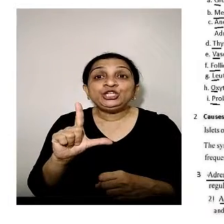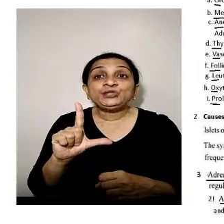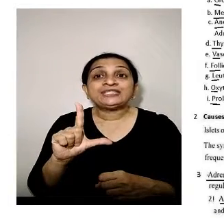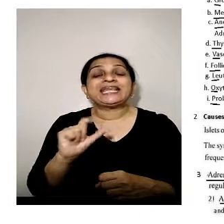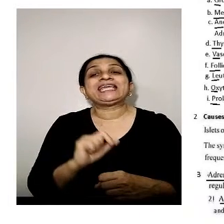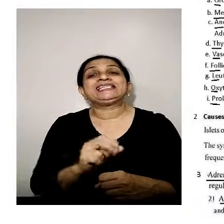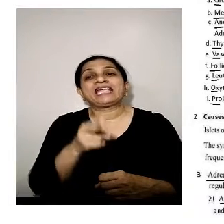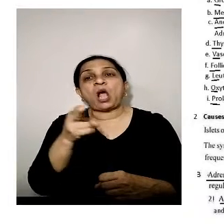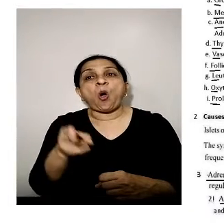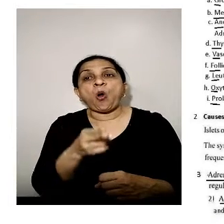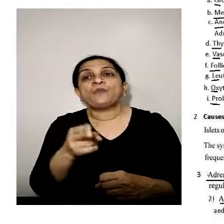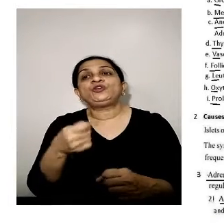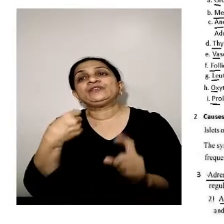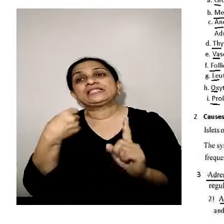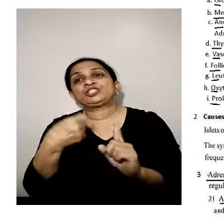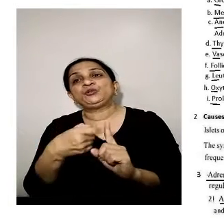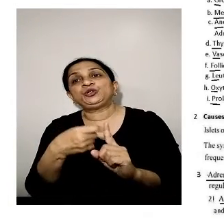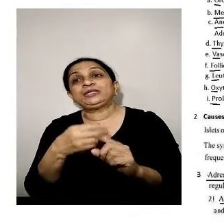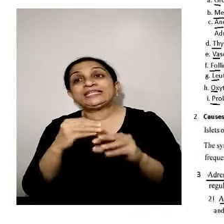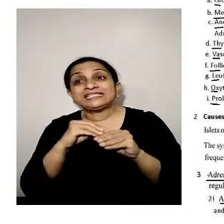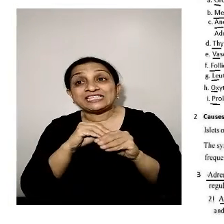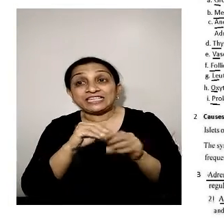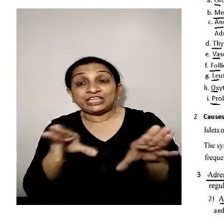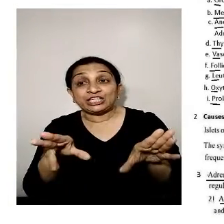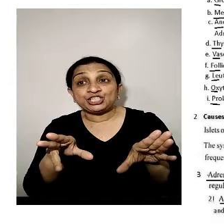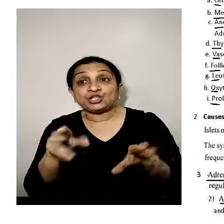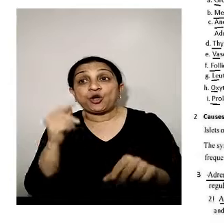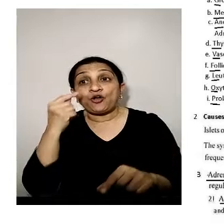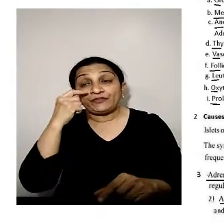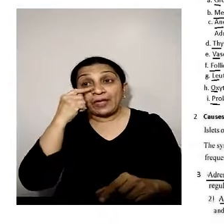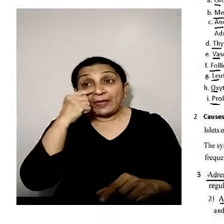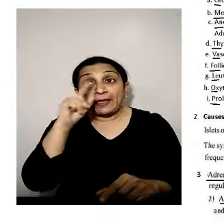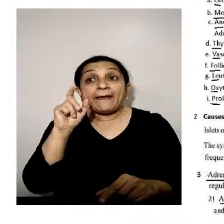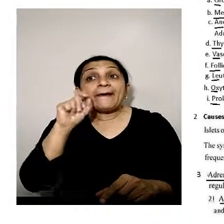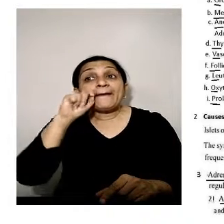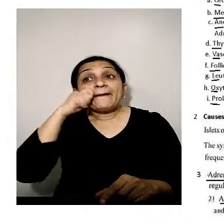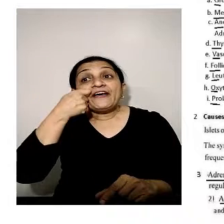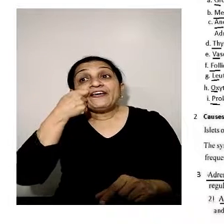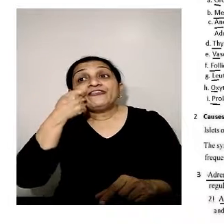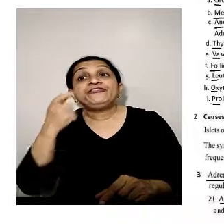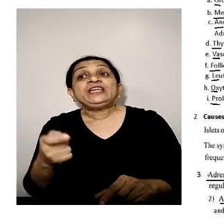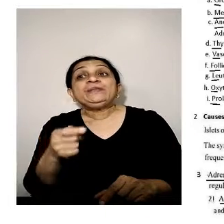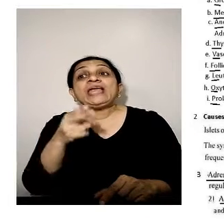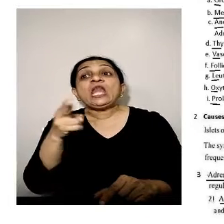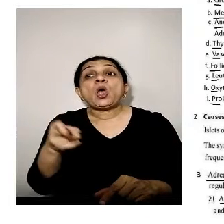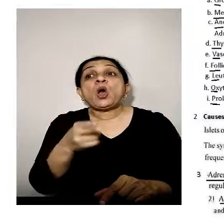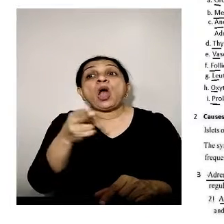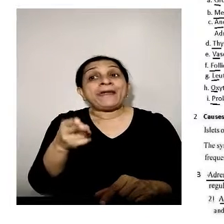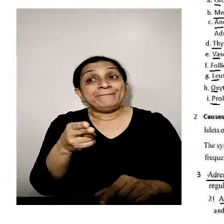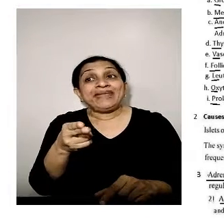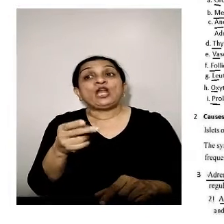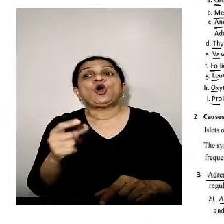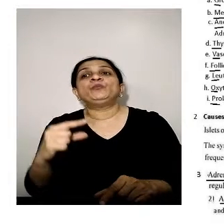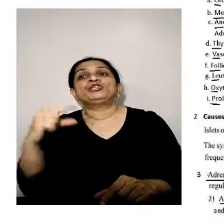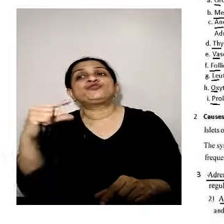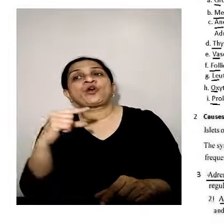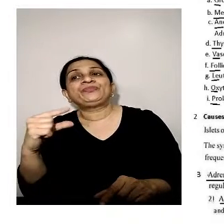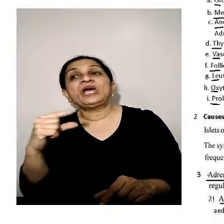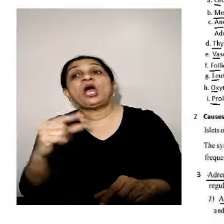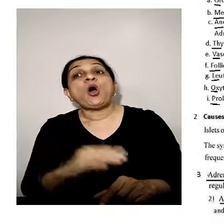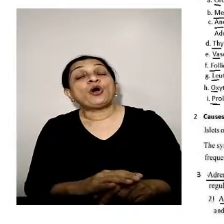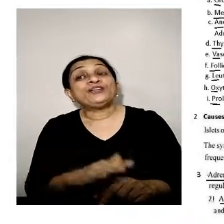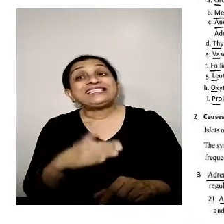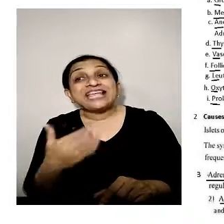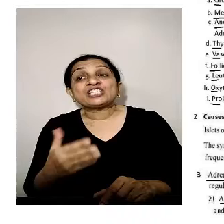luteinizing hormone, which stimulates the secretion of female and male hormones